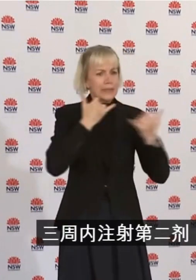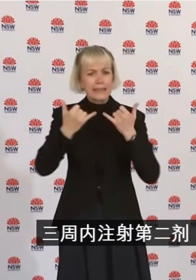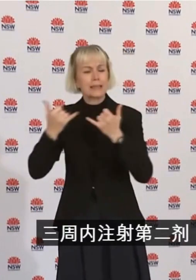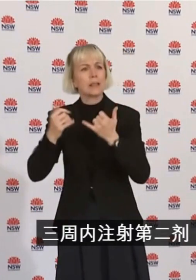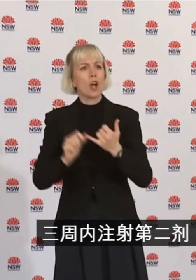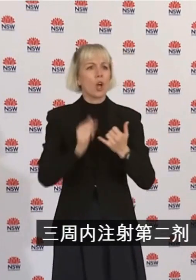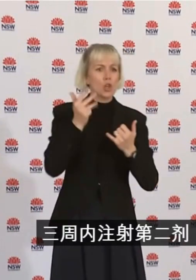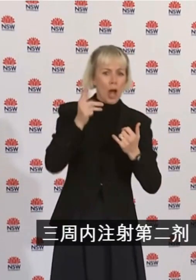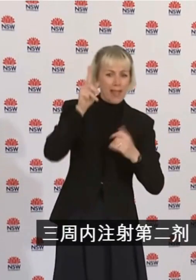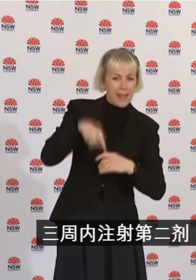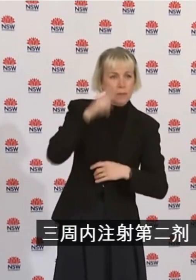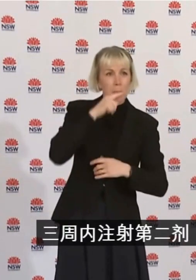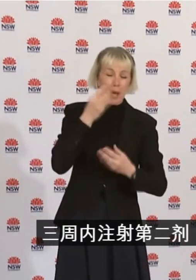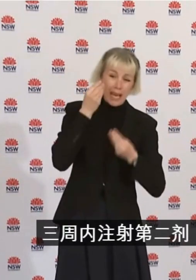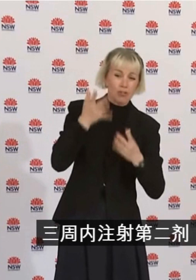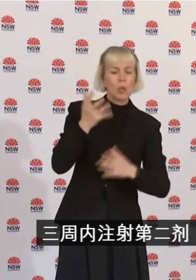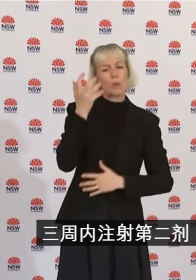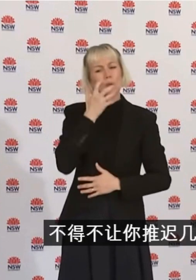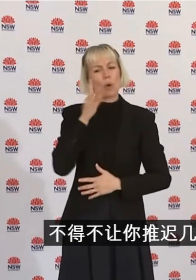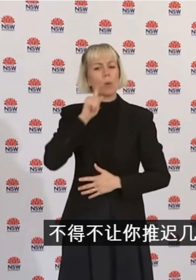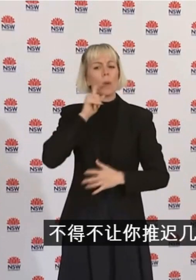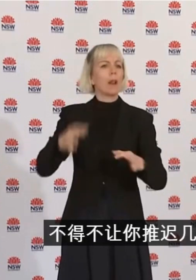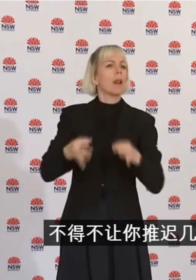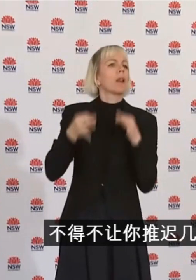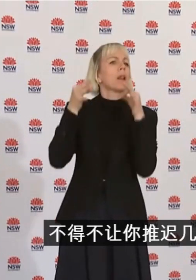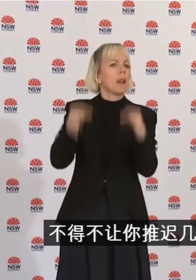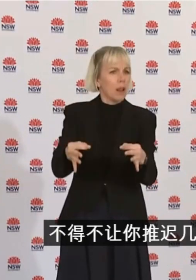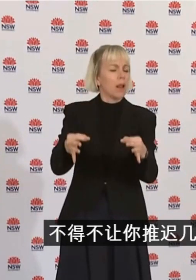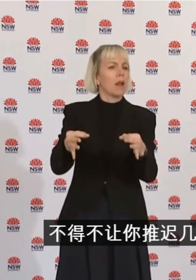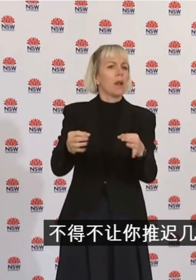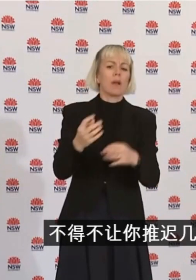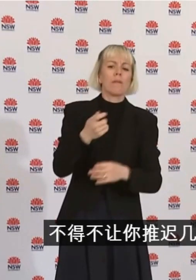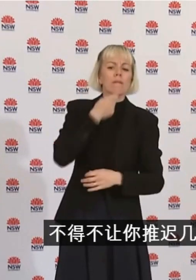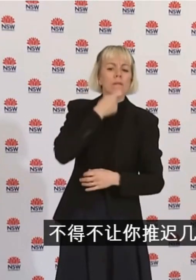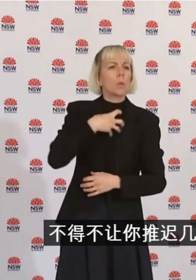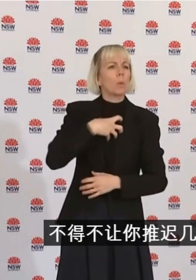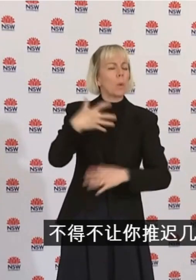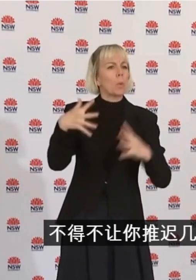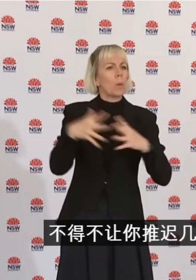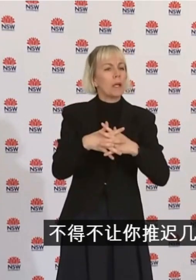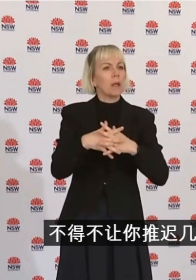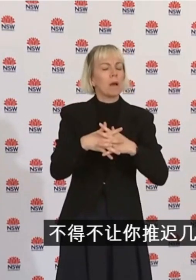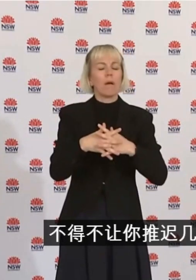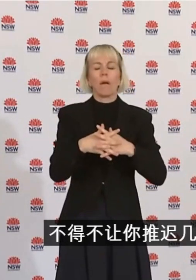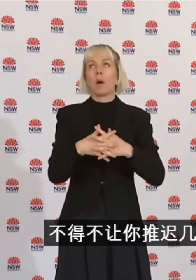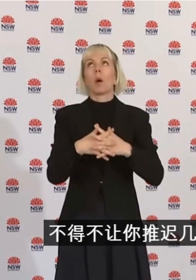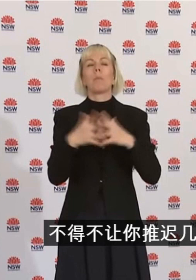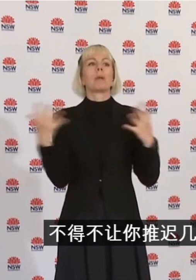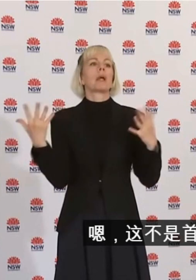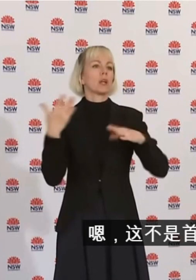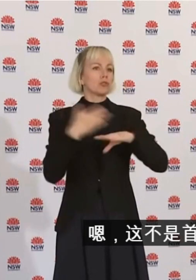in 3 weeks, and say to them, sorry, we're going to have to put you off for a few weeks. It's a huge, huge administrative